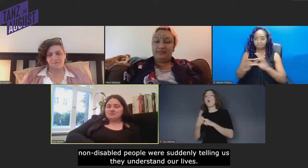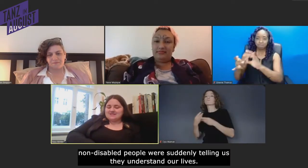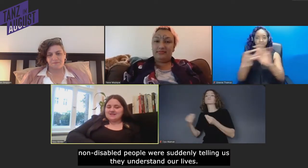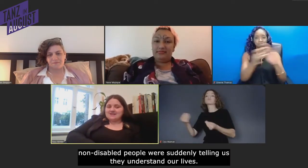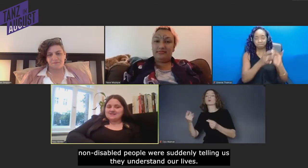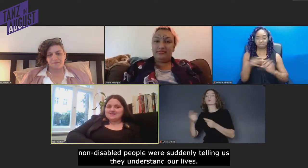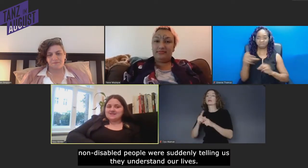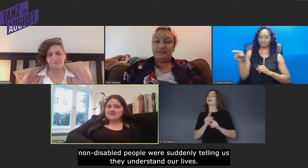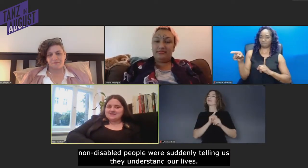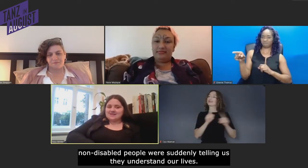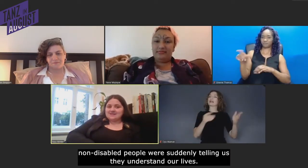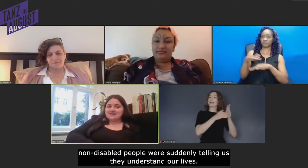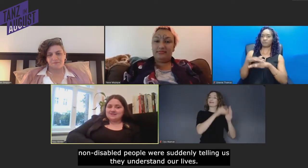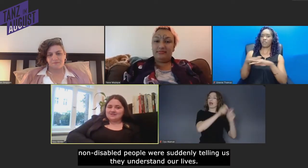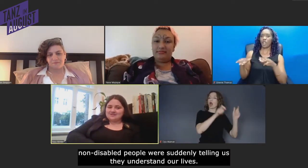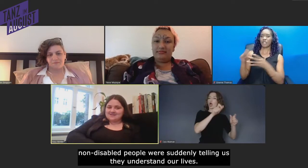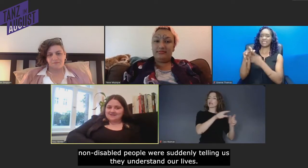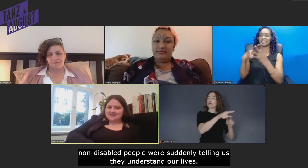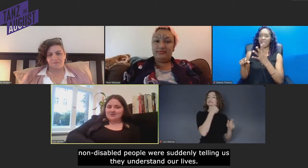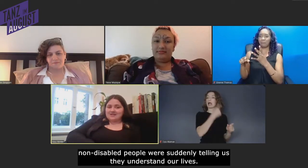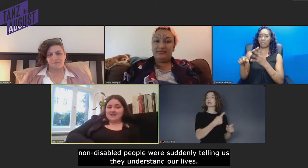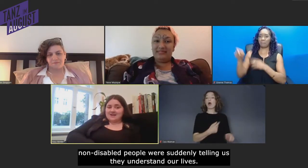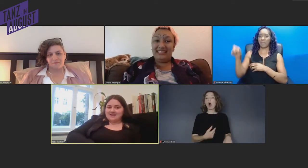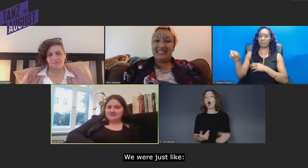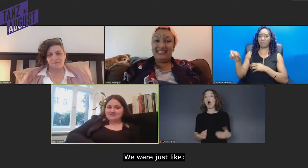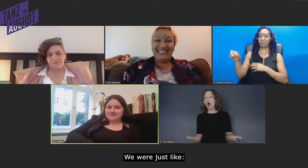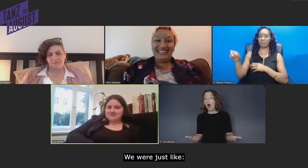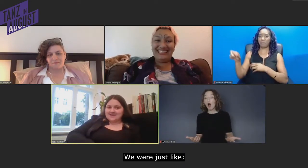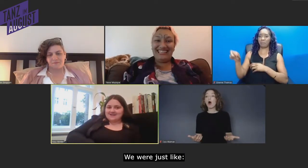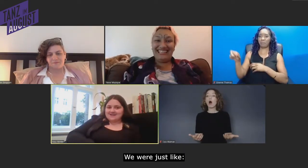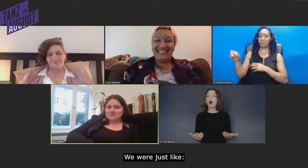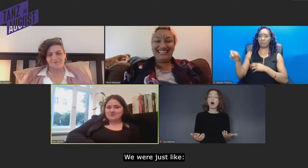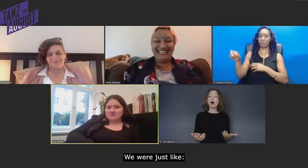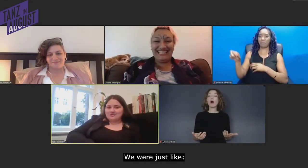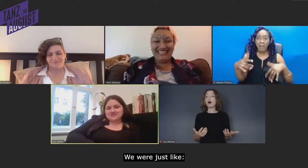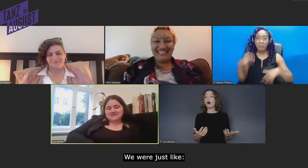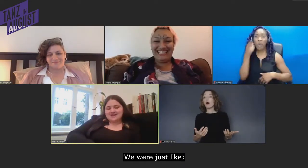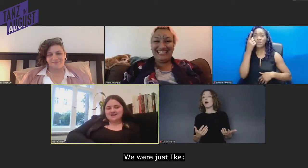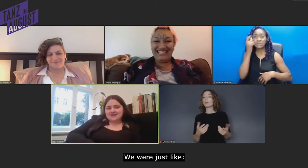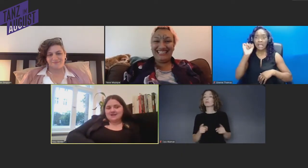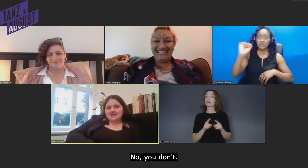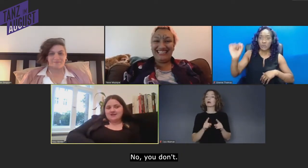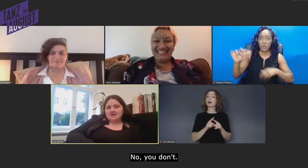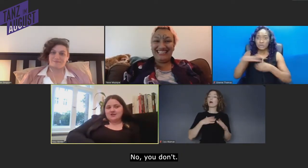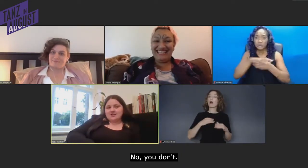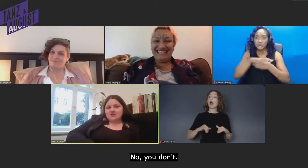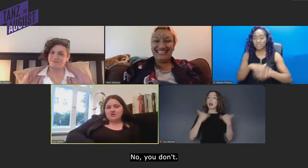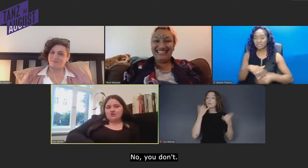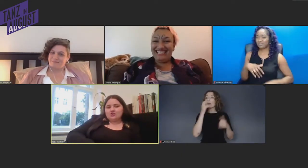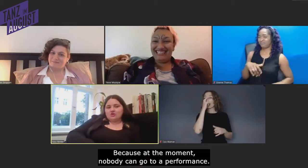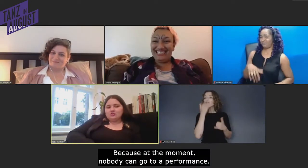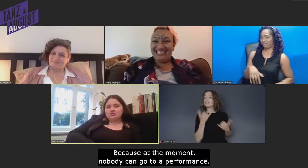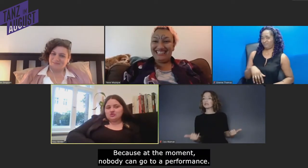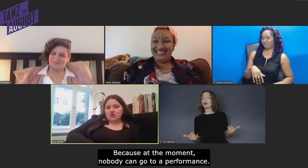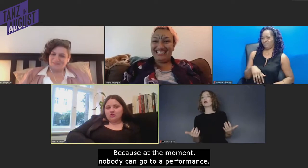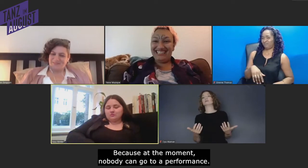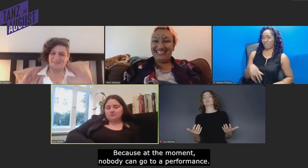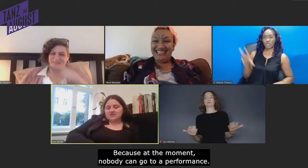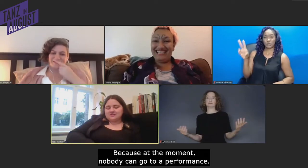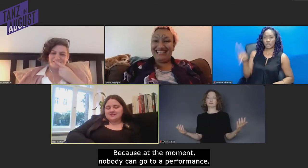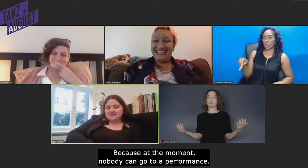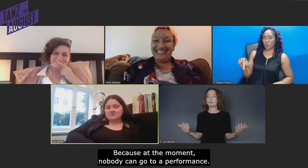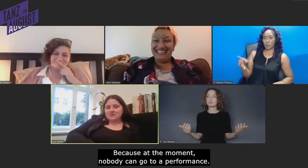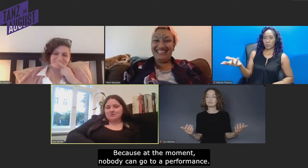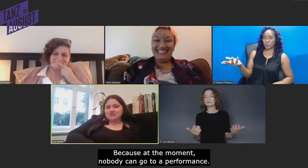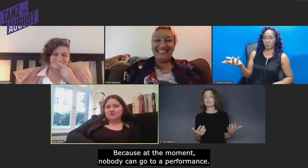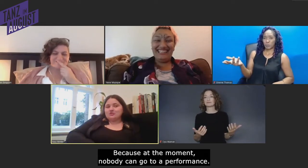people telling us that they suddenly understand our lives, and we were just like, no you don't, because